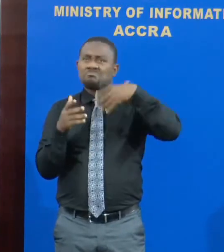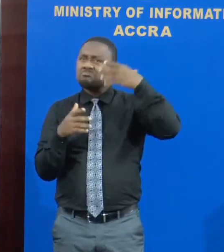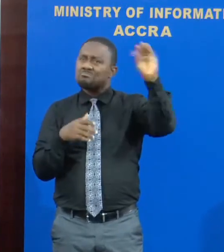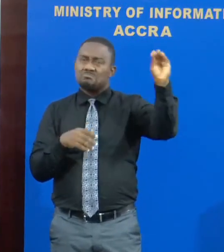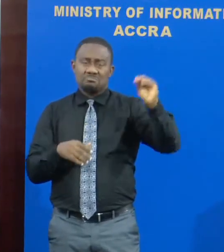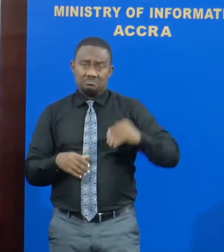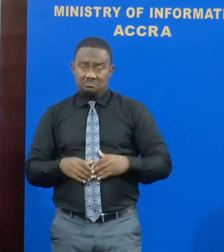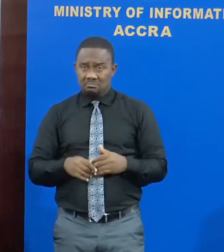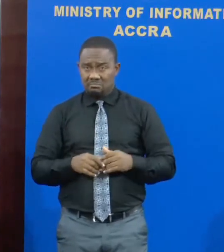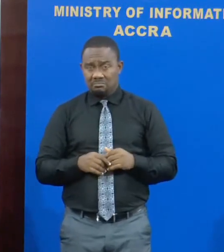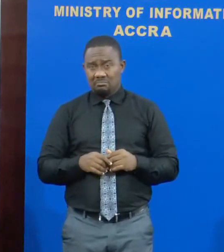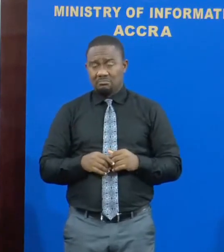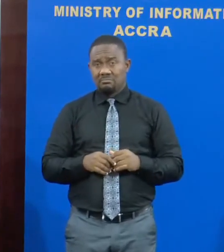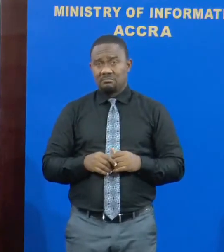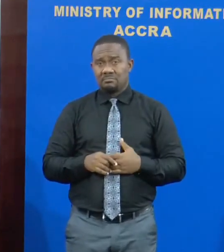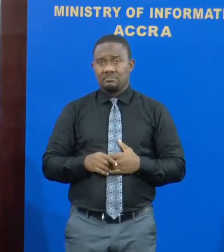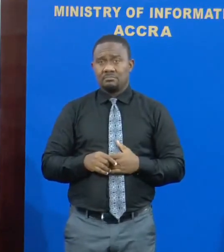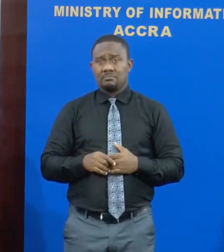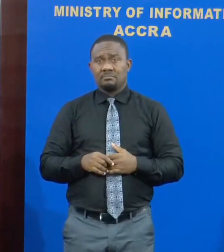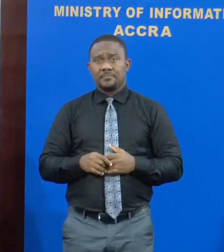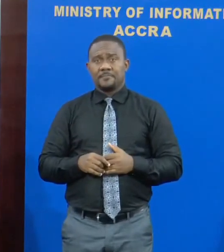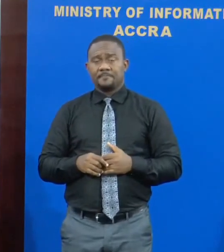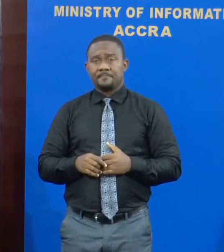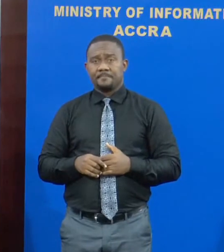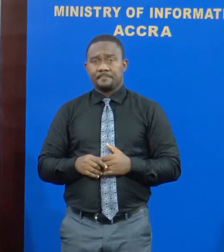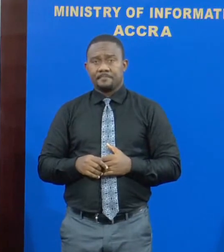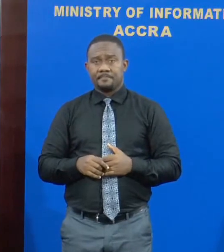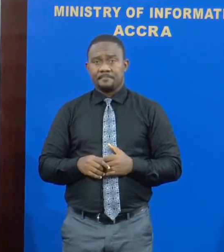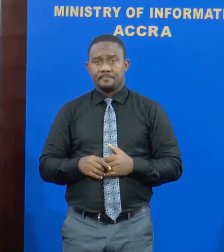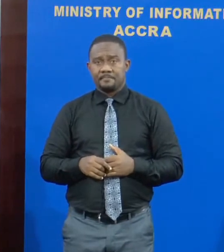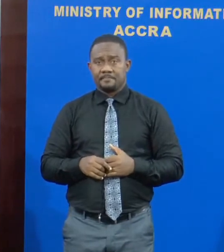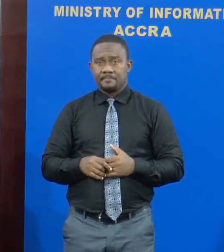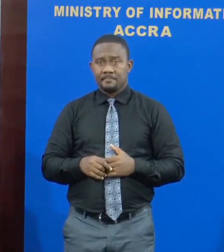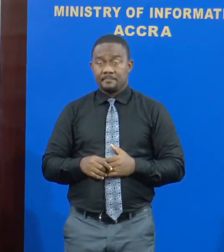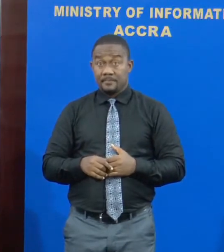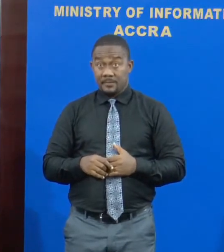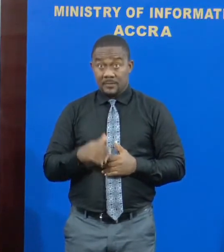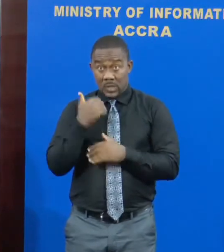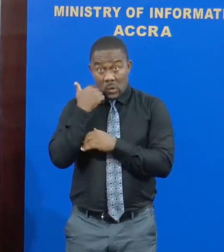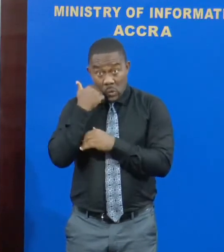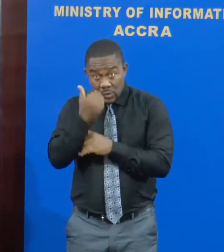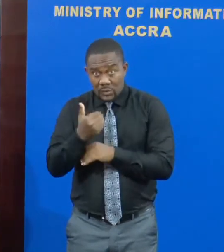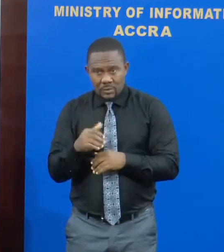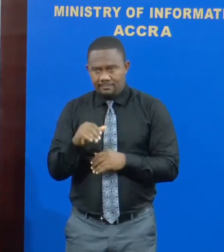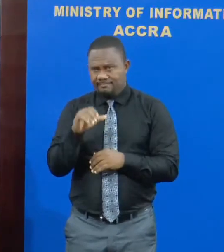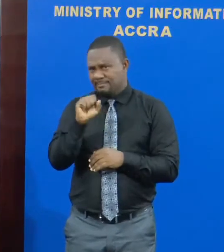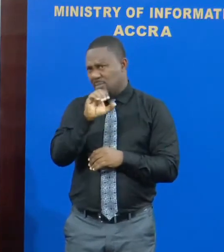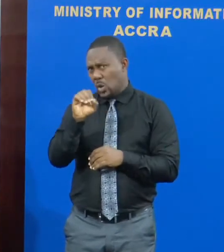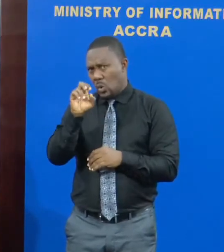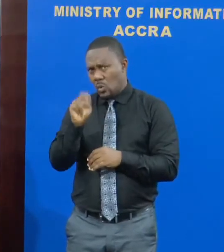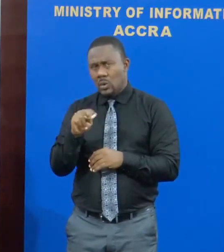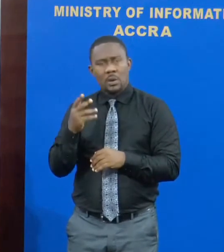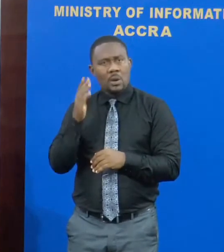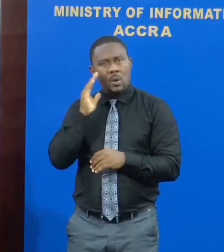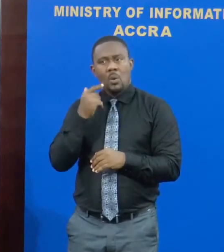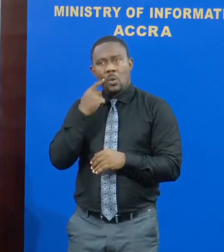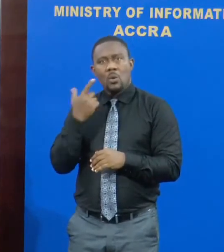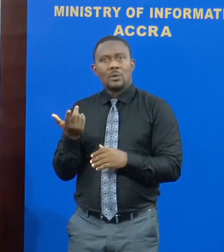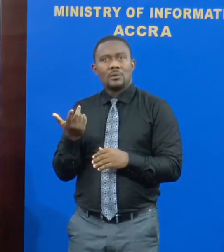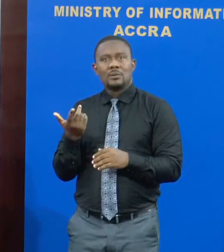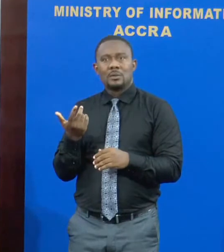that you supply, and then you are ready to go. Now, very soon, we are going to complement this with